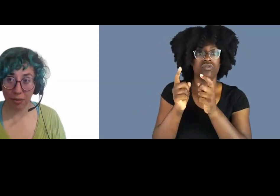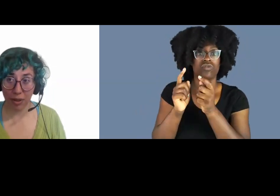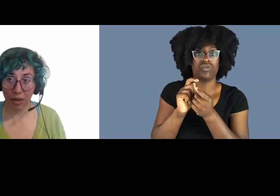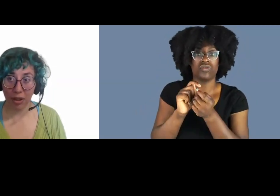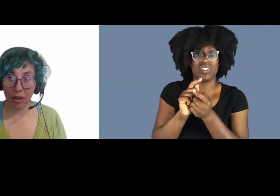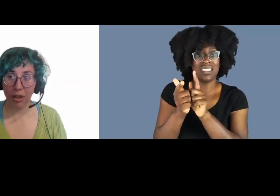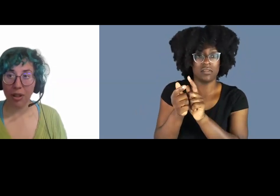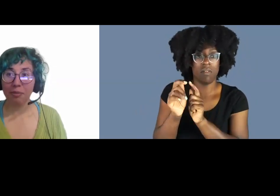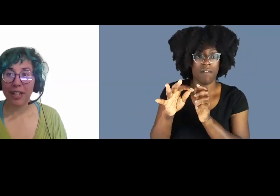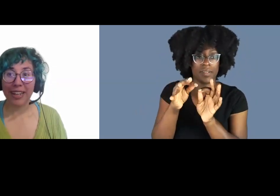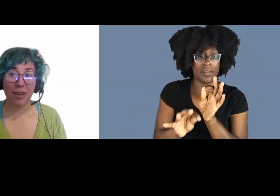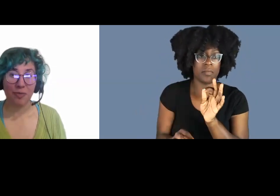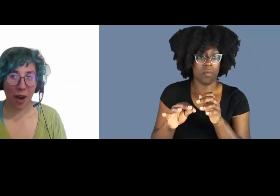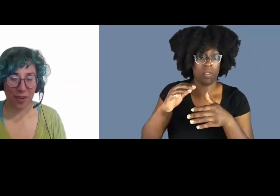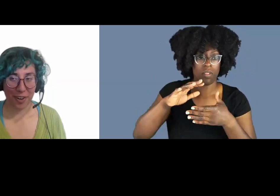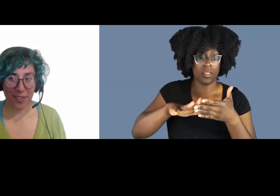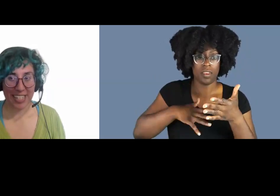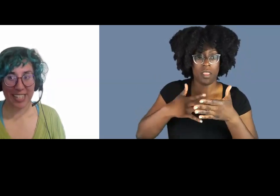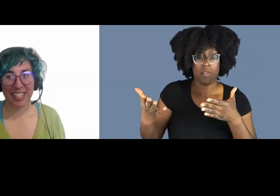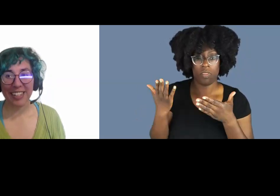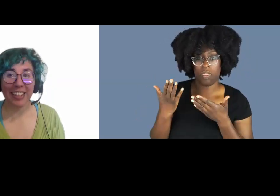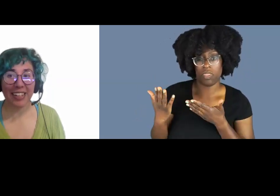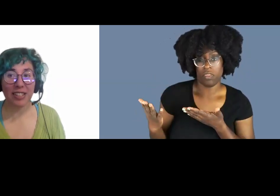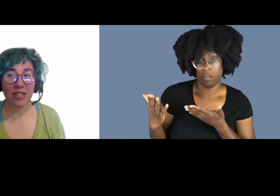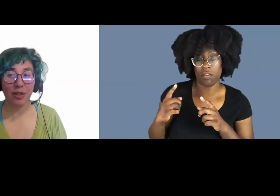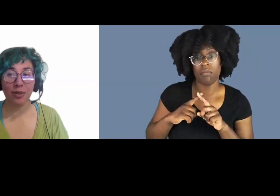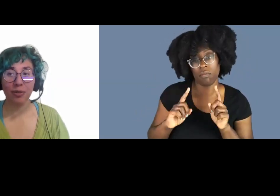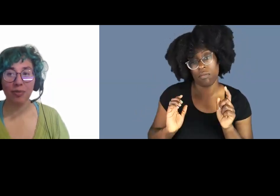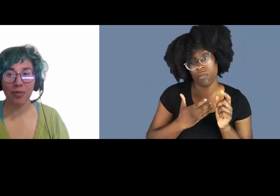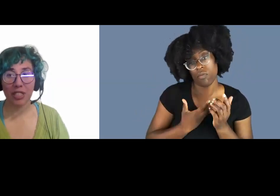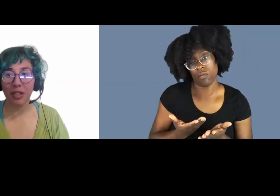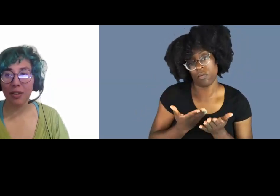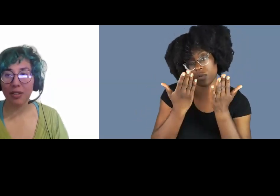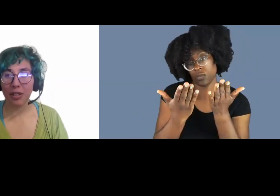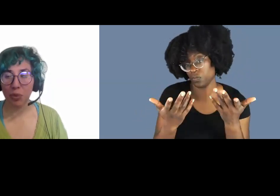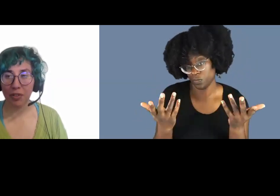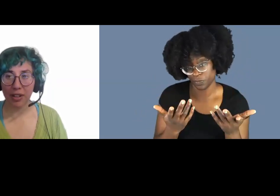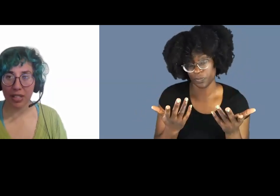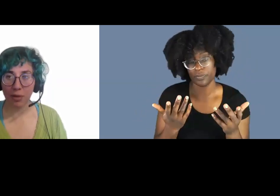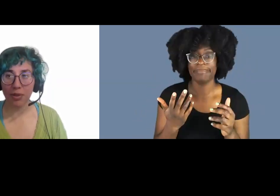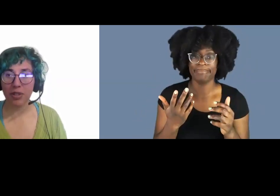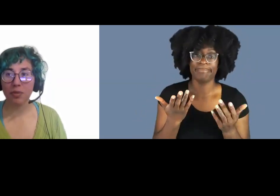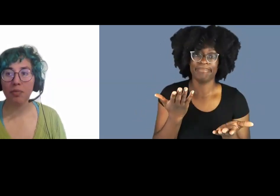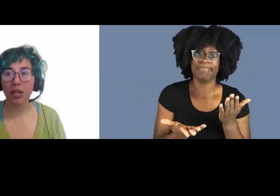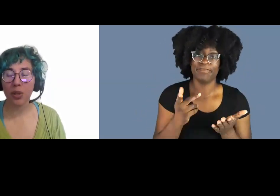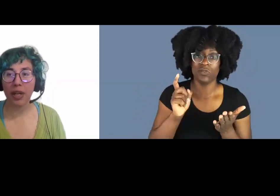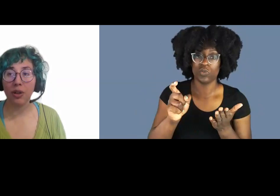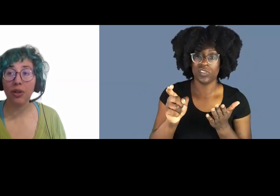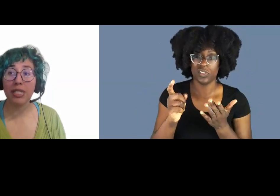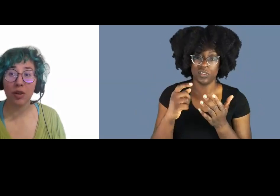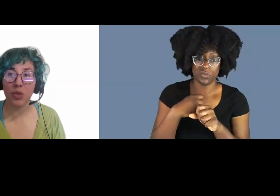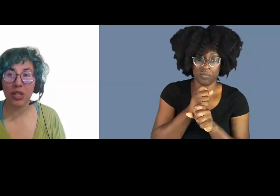here. But our recommendation is to either simplify the tables,